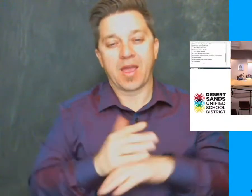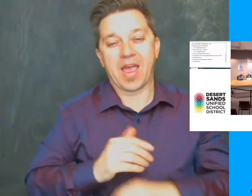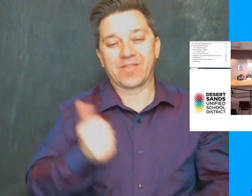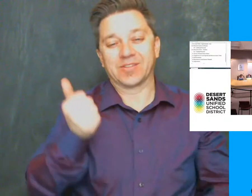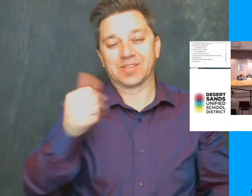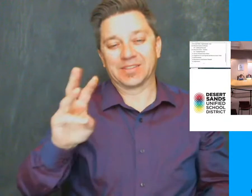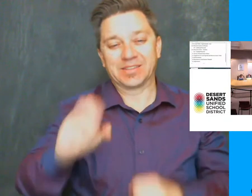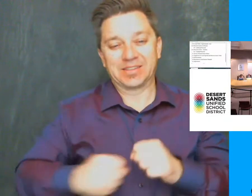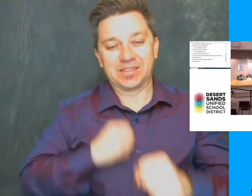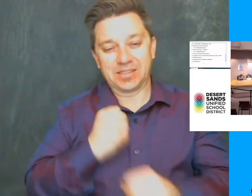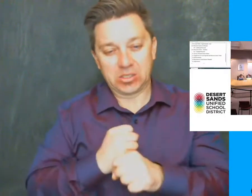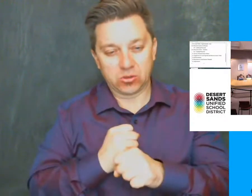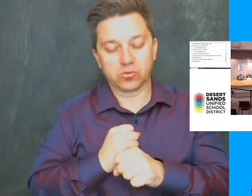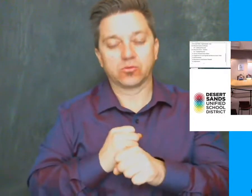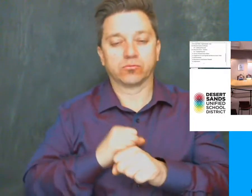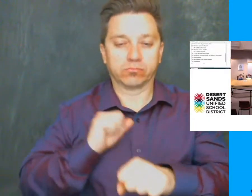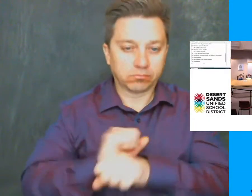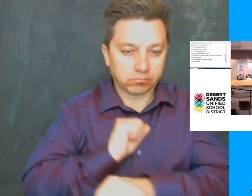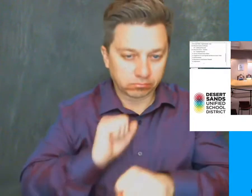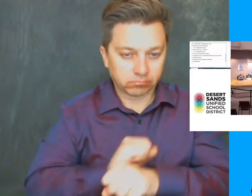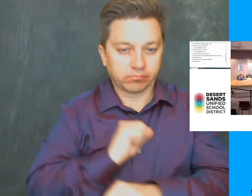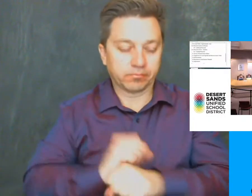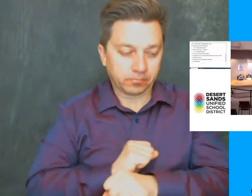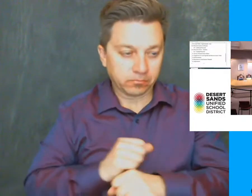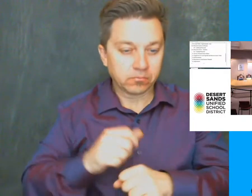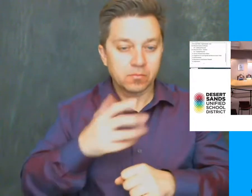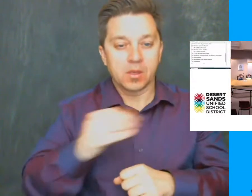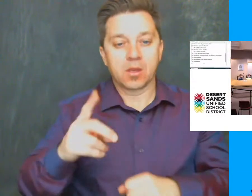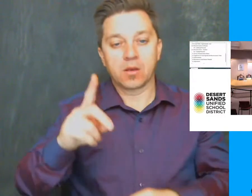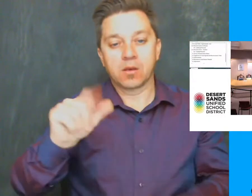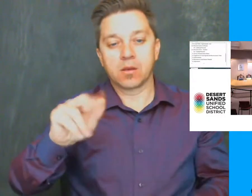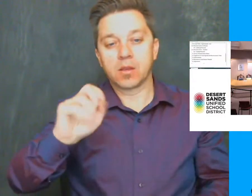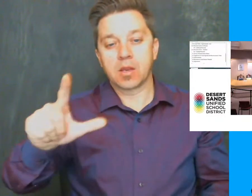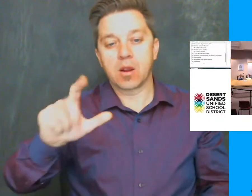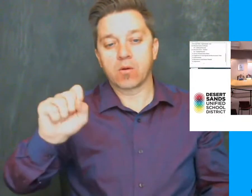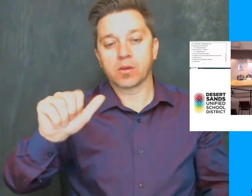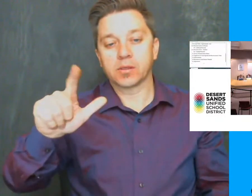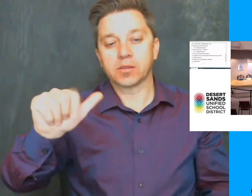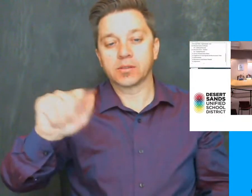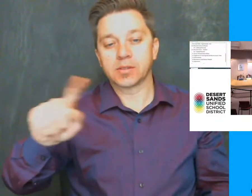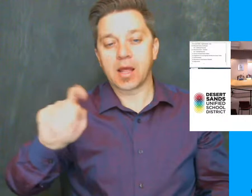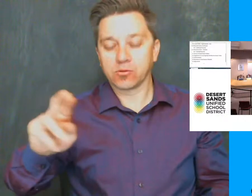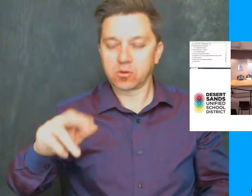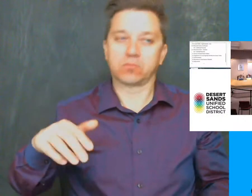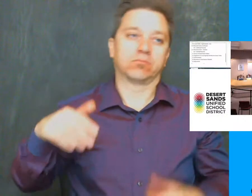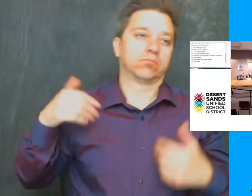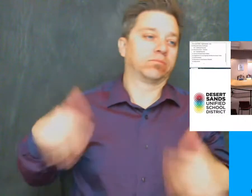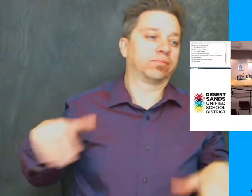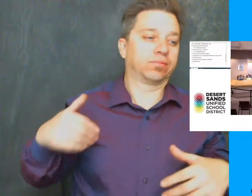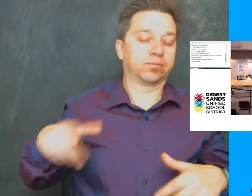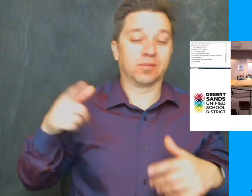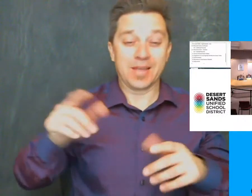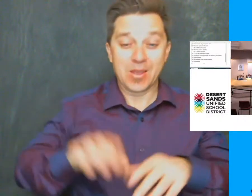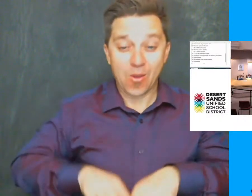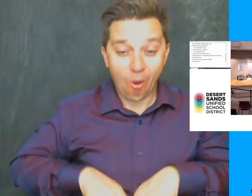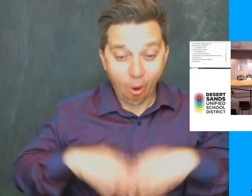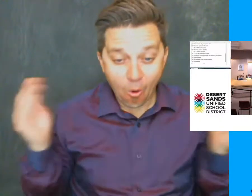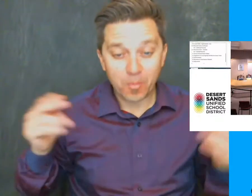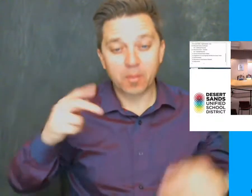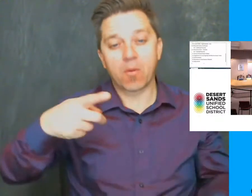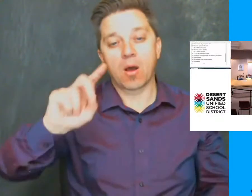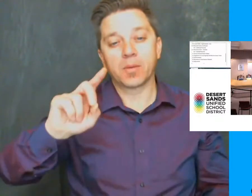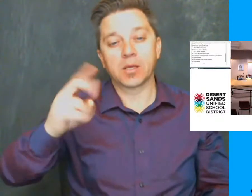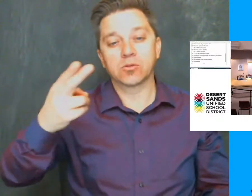16 years of service. And Daryl Salazar, oh my goodness, he opened Palm Desert